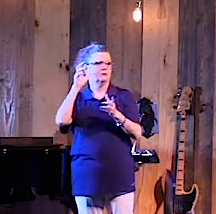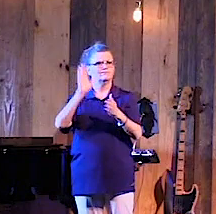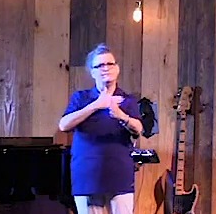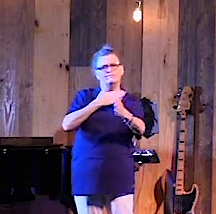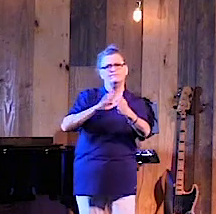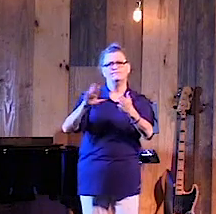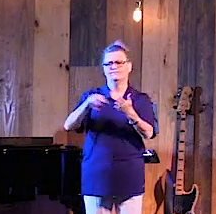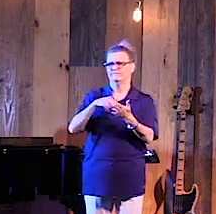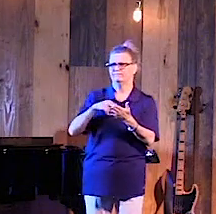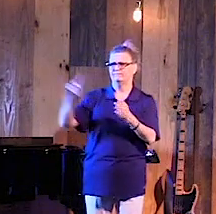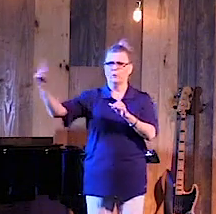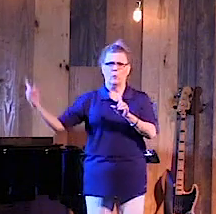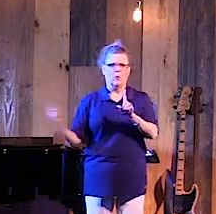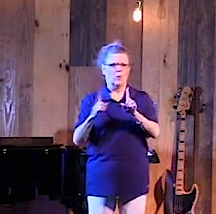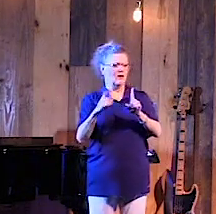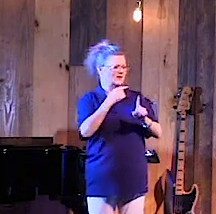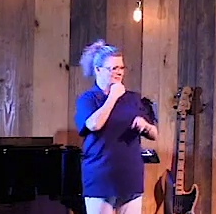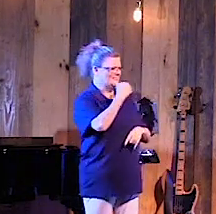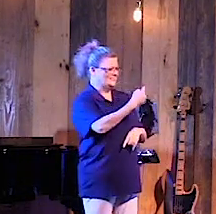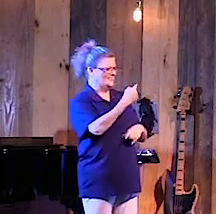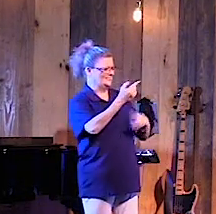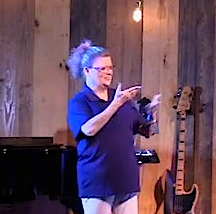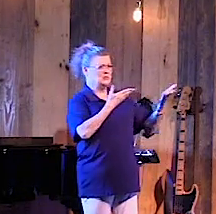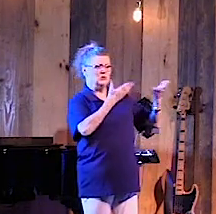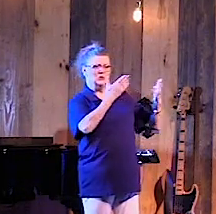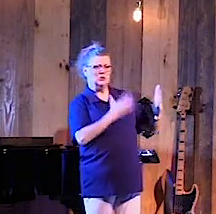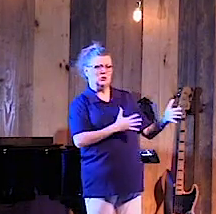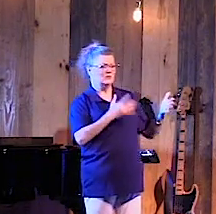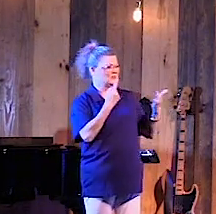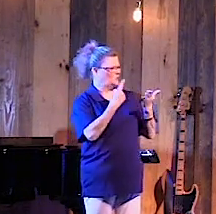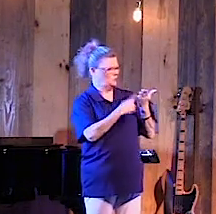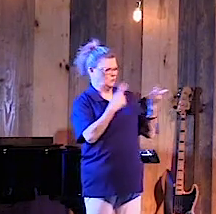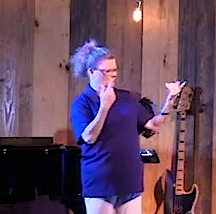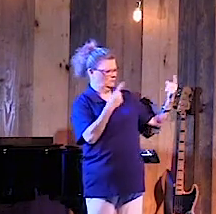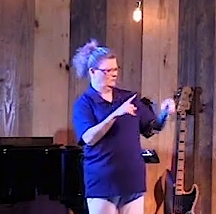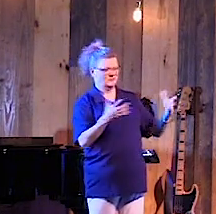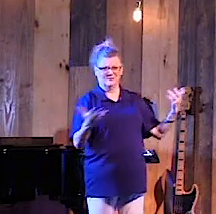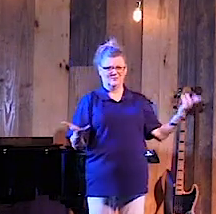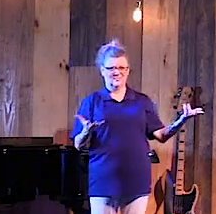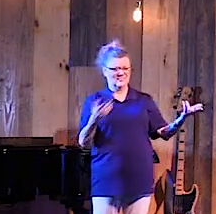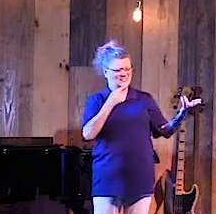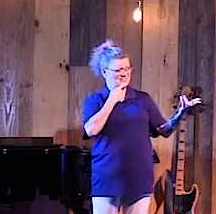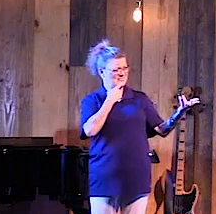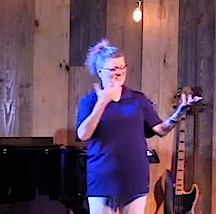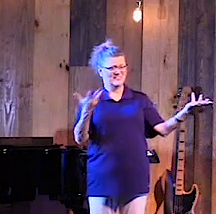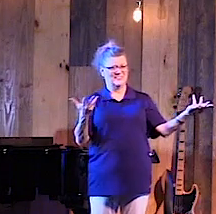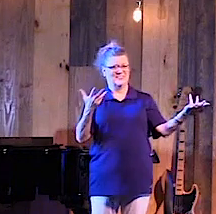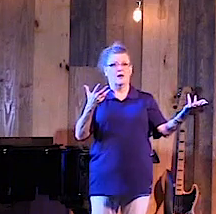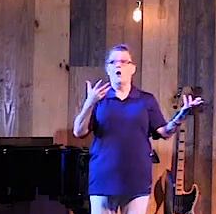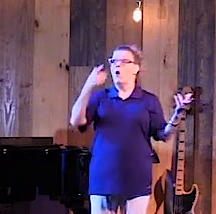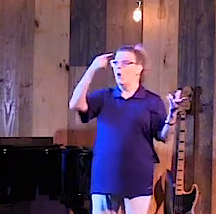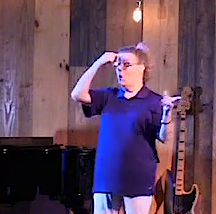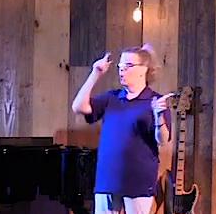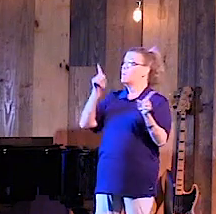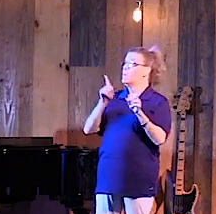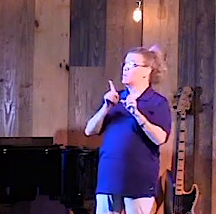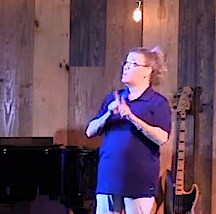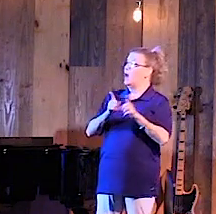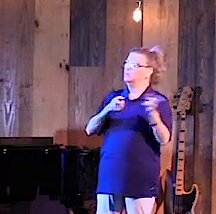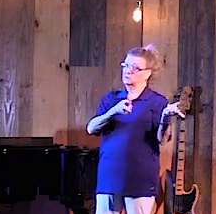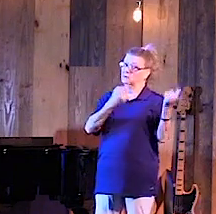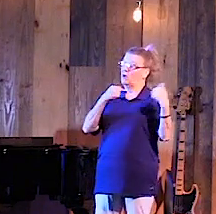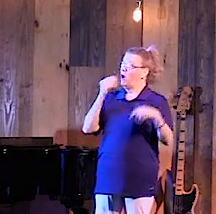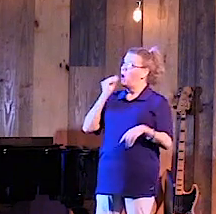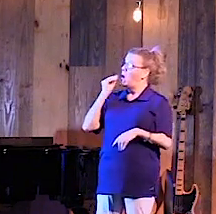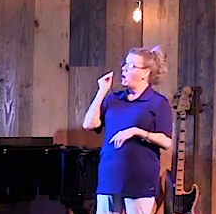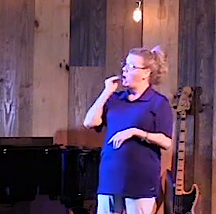And he summoned one of the servants and began inquiring what these things could be. And he said to him, 'Your brother has come home, and your father's